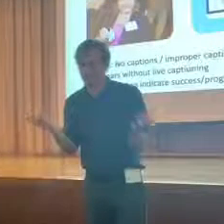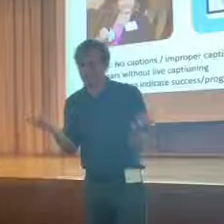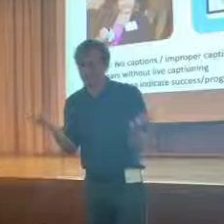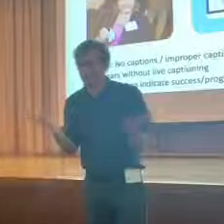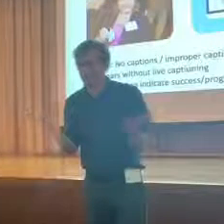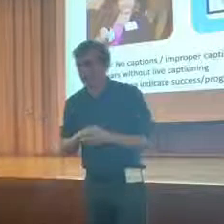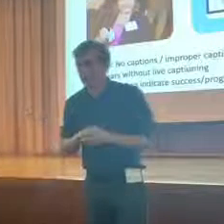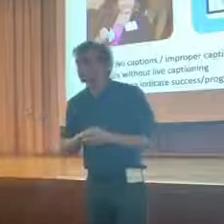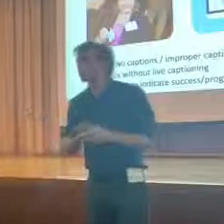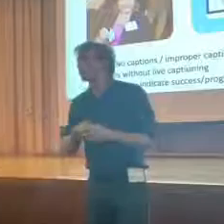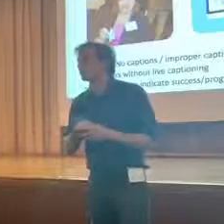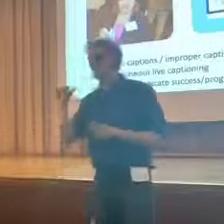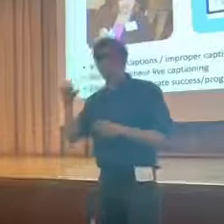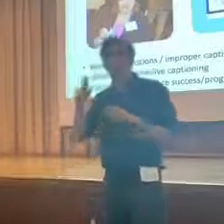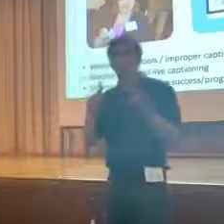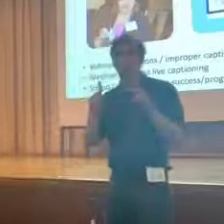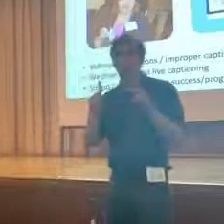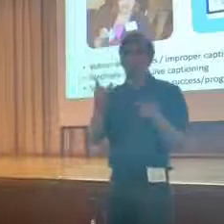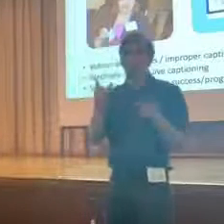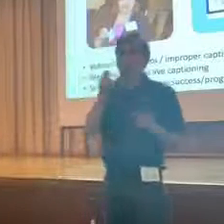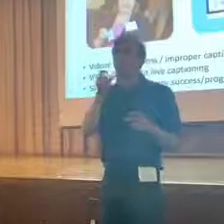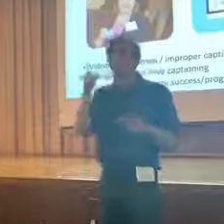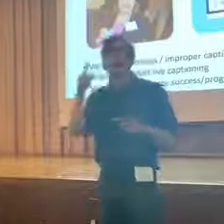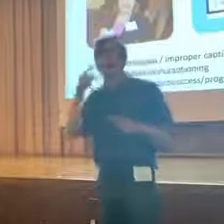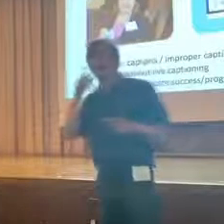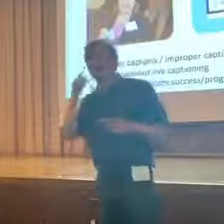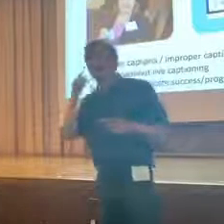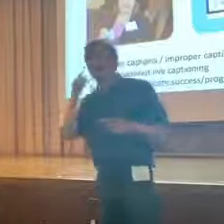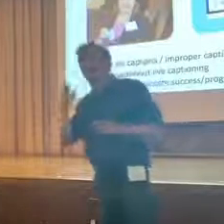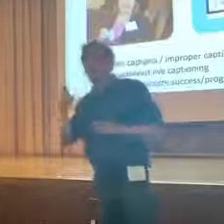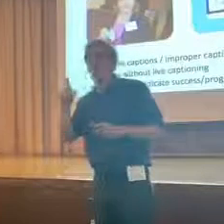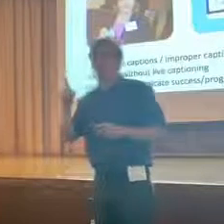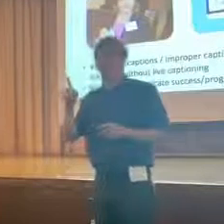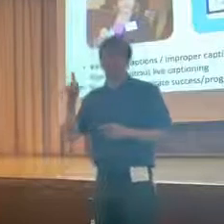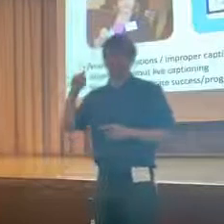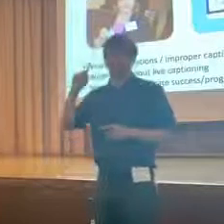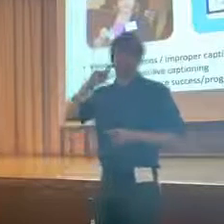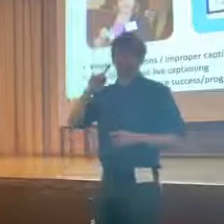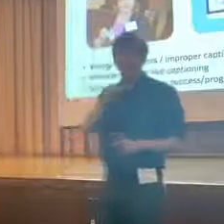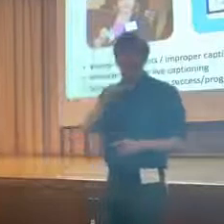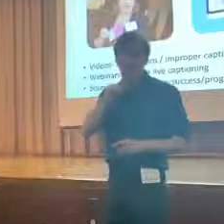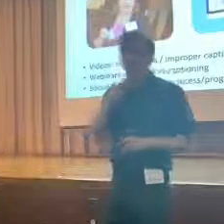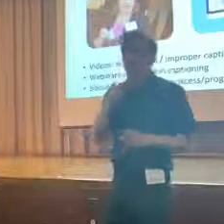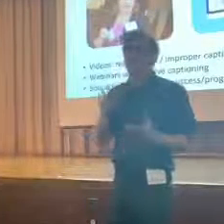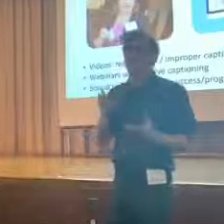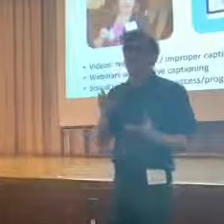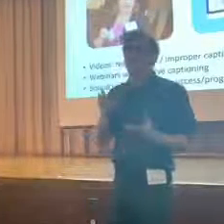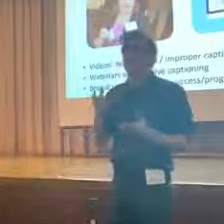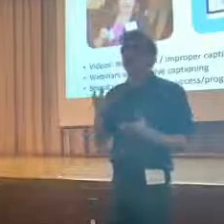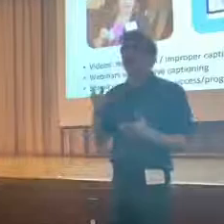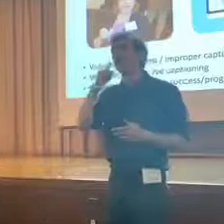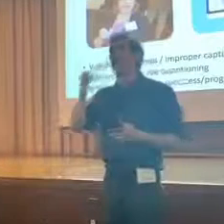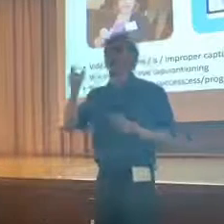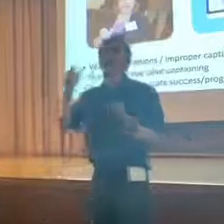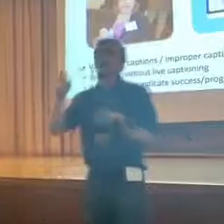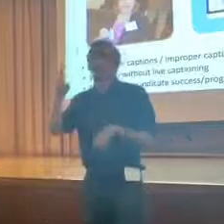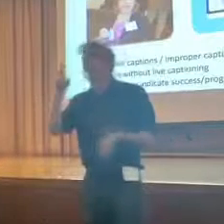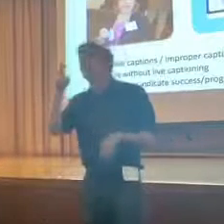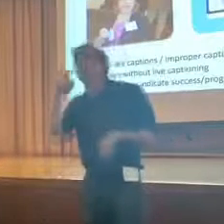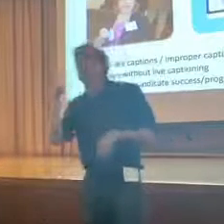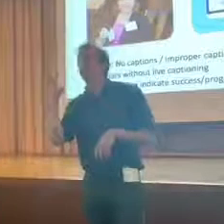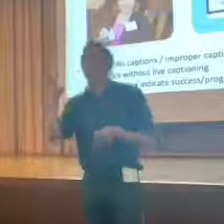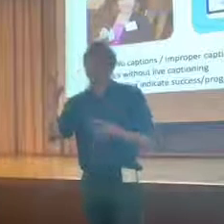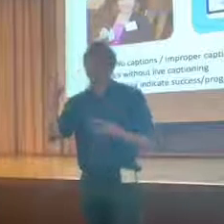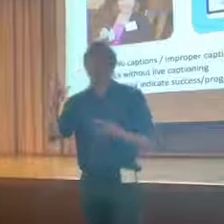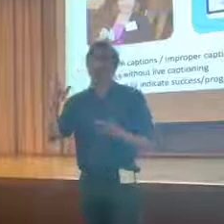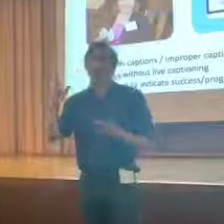are deaf because we think, well, they can see it, you know, that should be easy, or, you